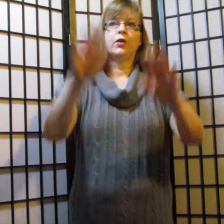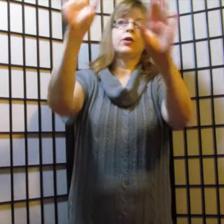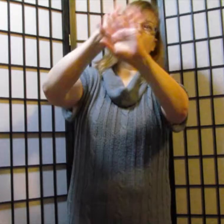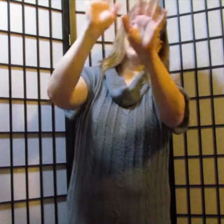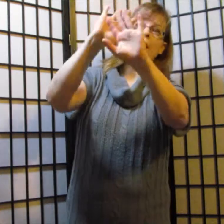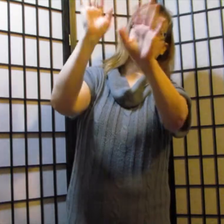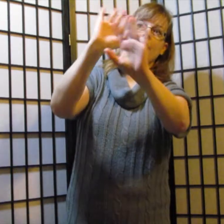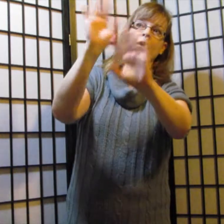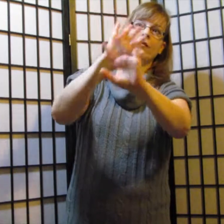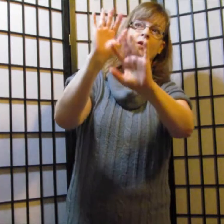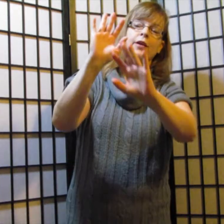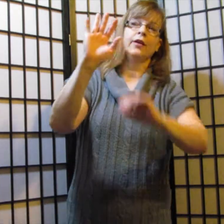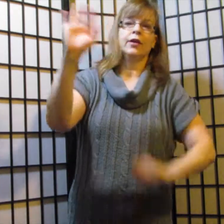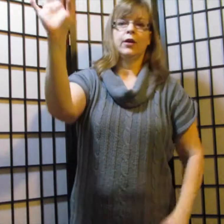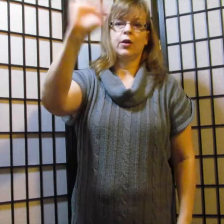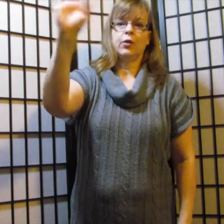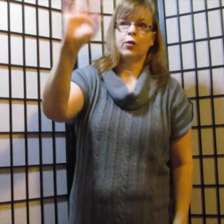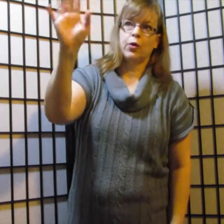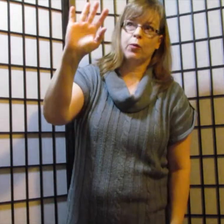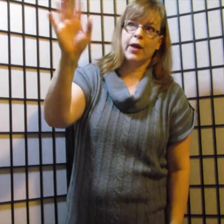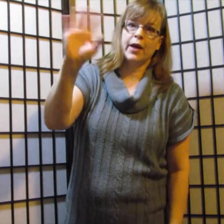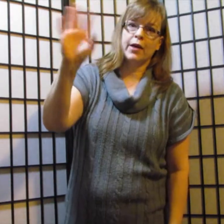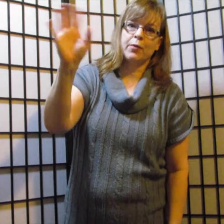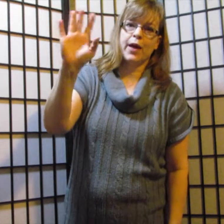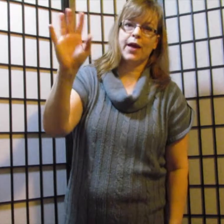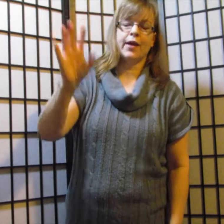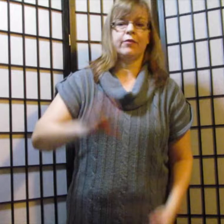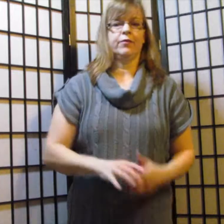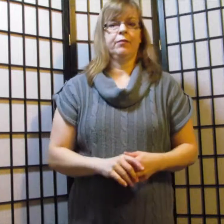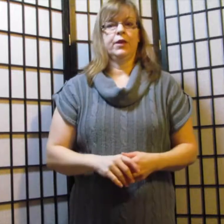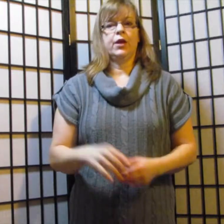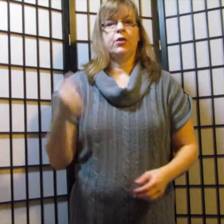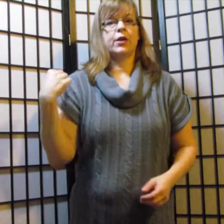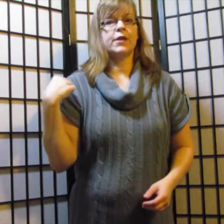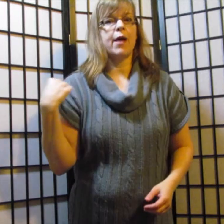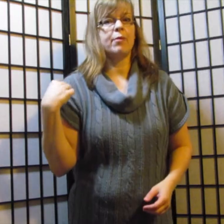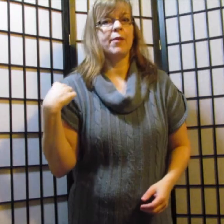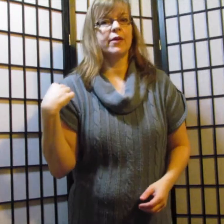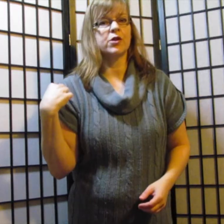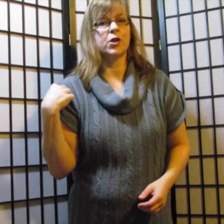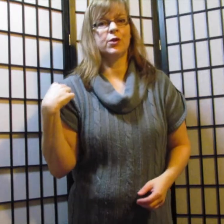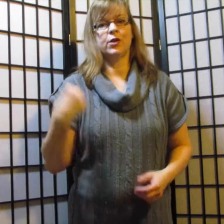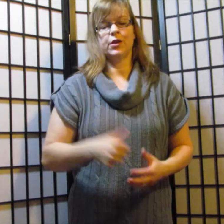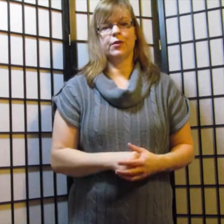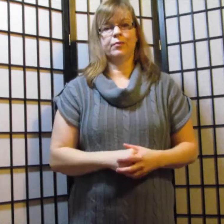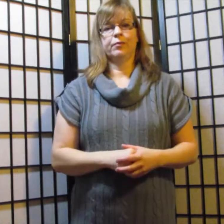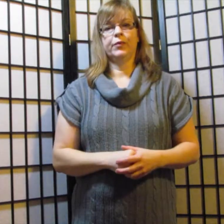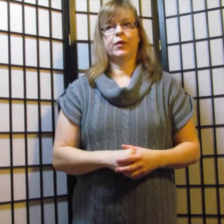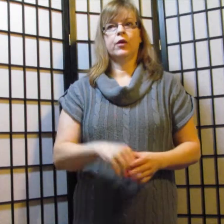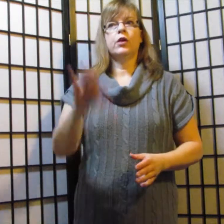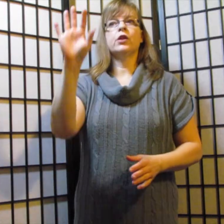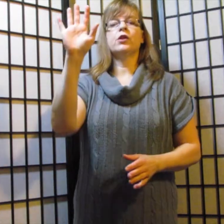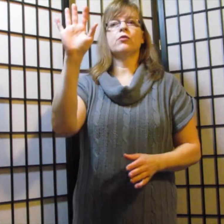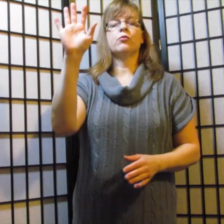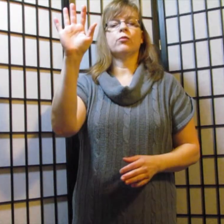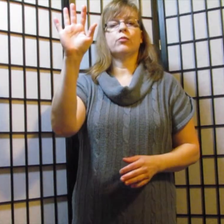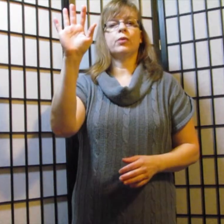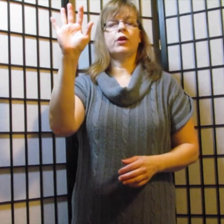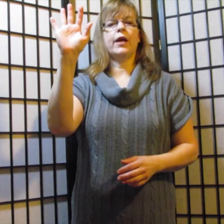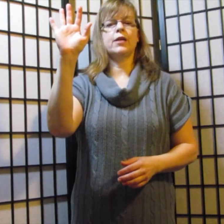can wave, or 1 hand wave. You can tap them on the shoulder, or you can just put your hand